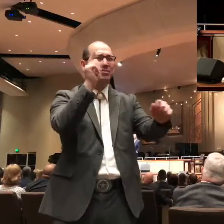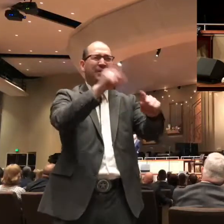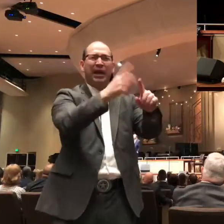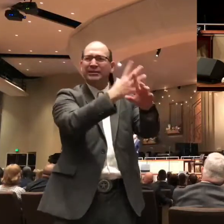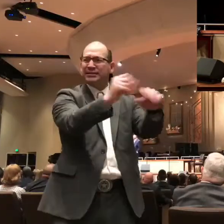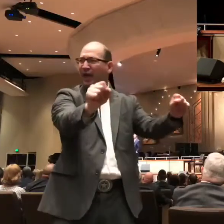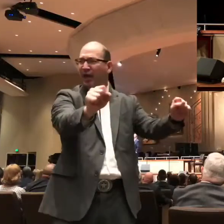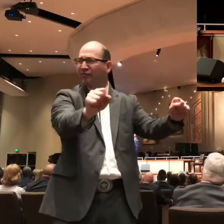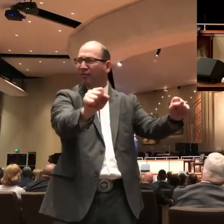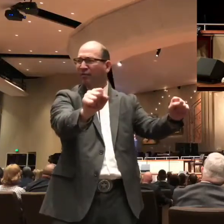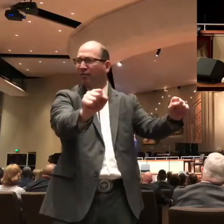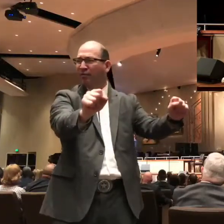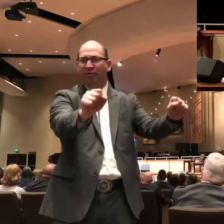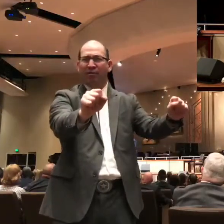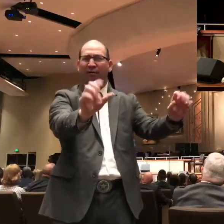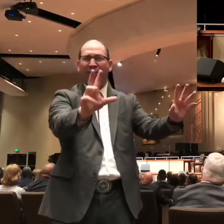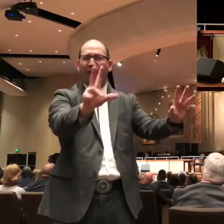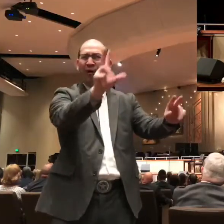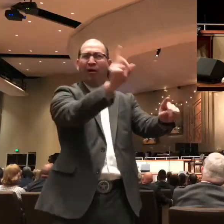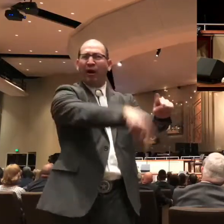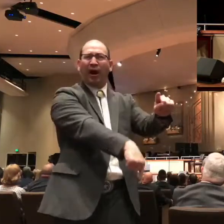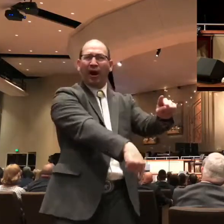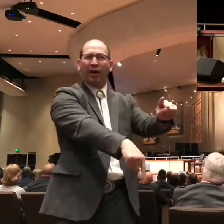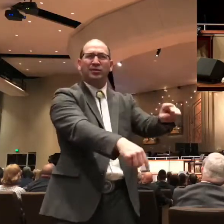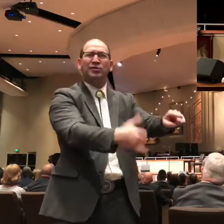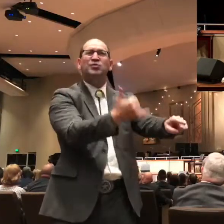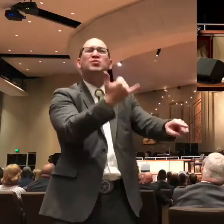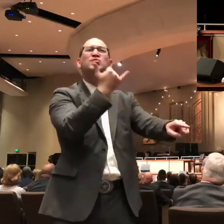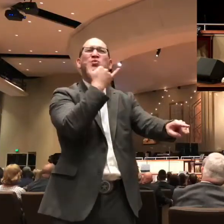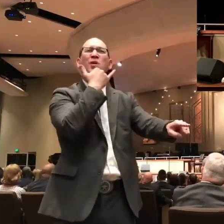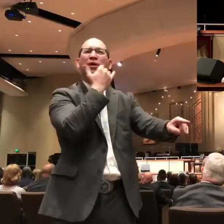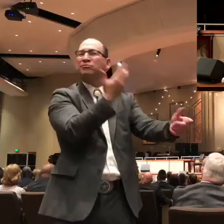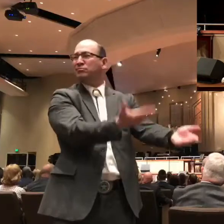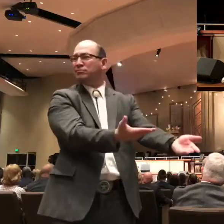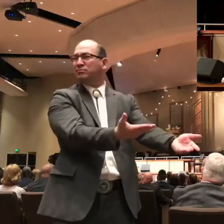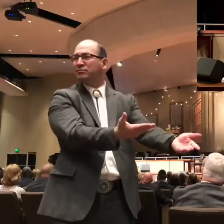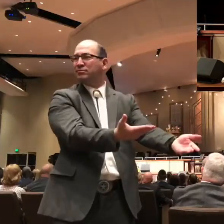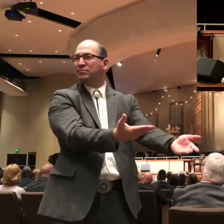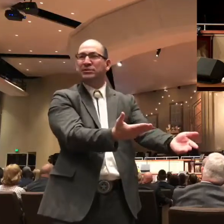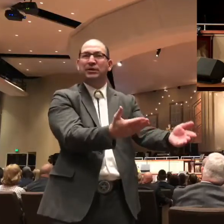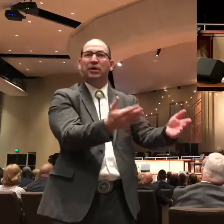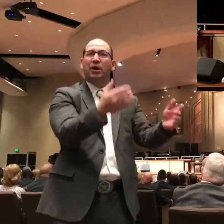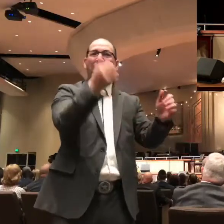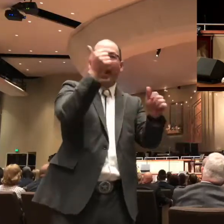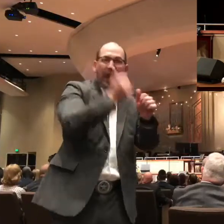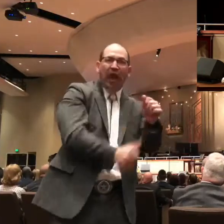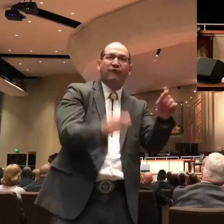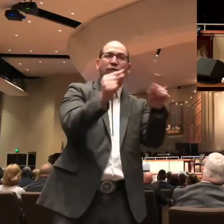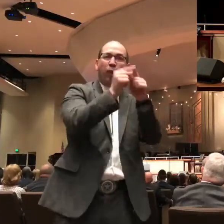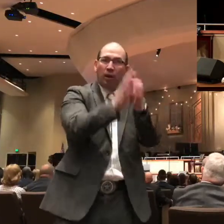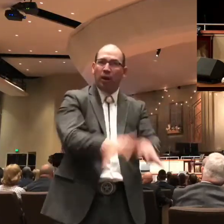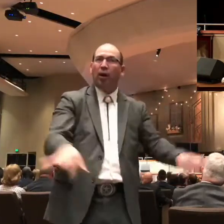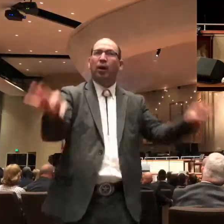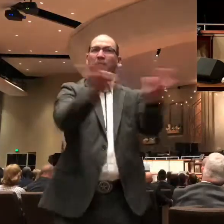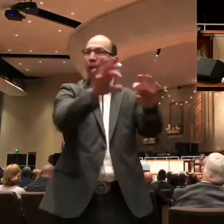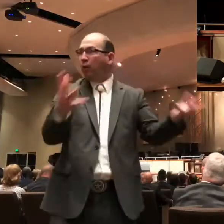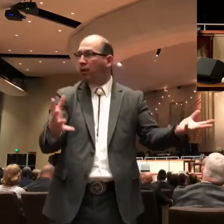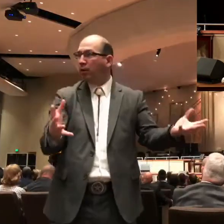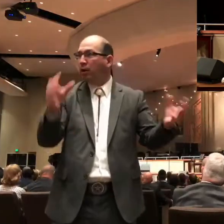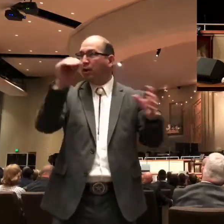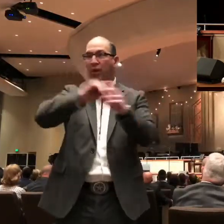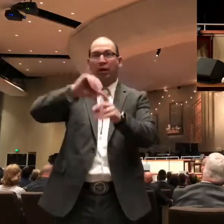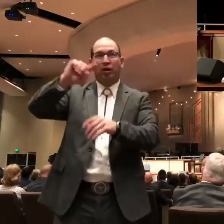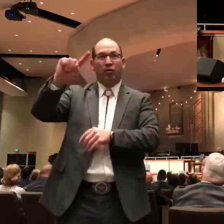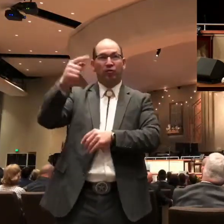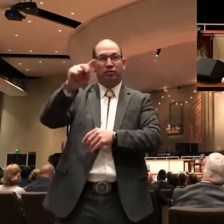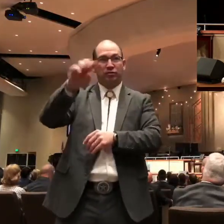a picture of what saved us, but it does not save us. And these little words matter. And that's why the Bible says in 1 Thessalonians